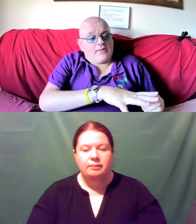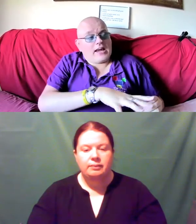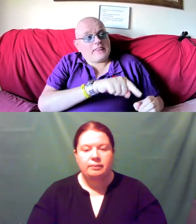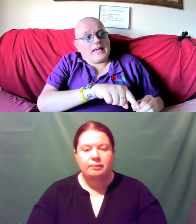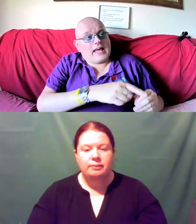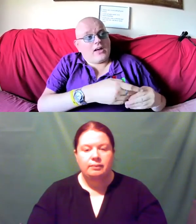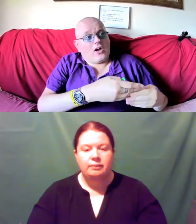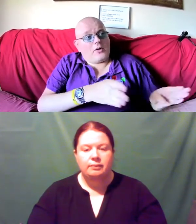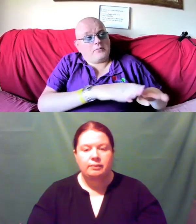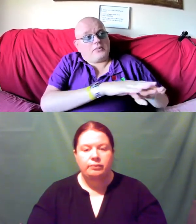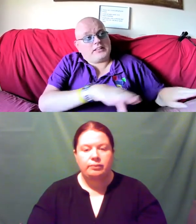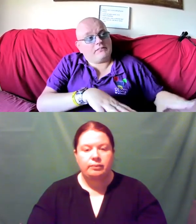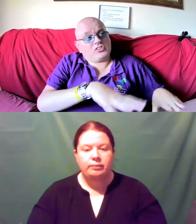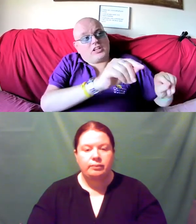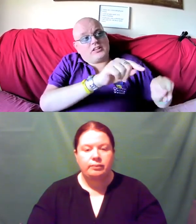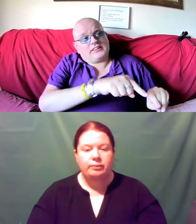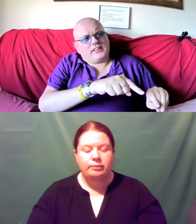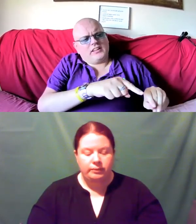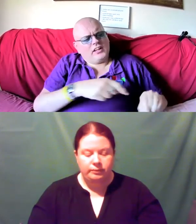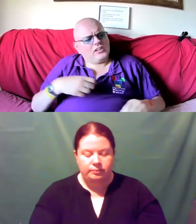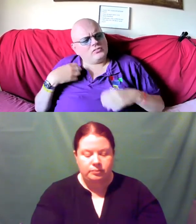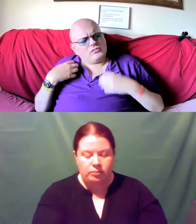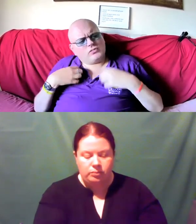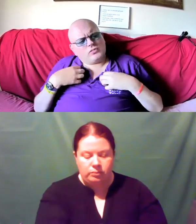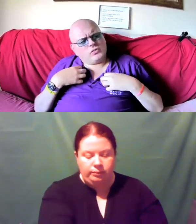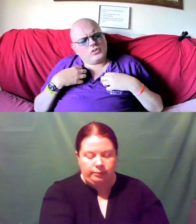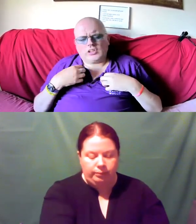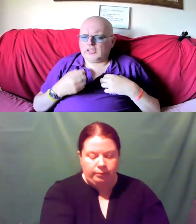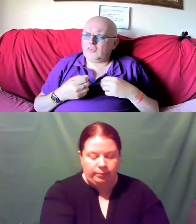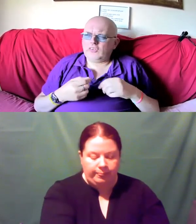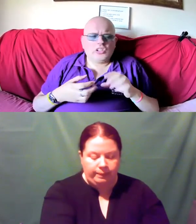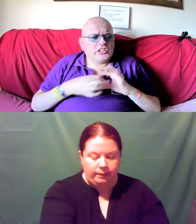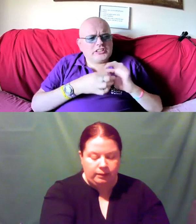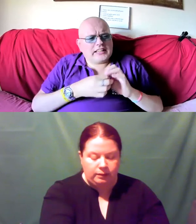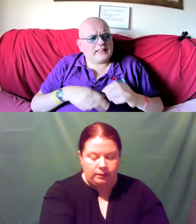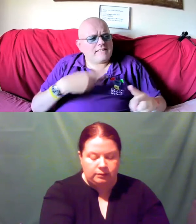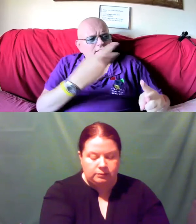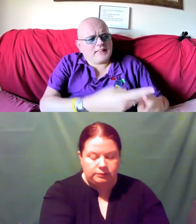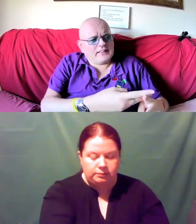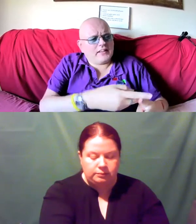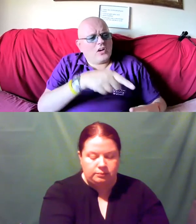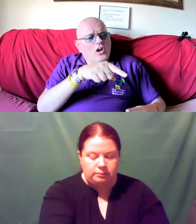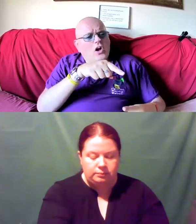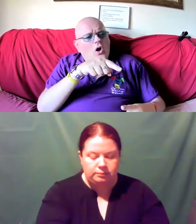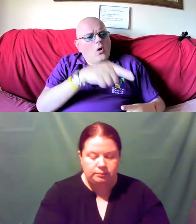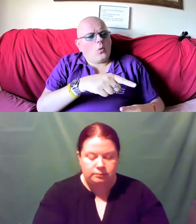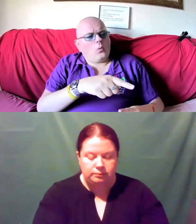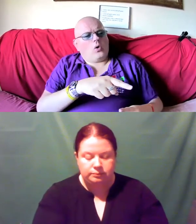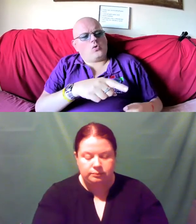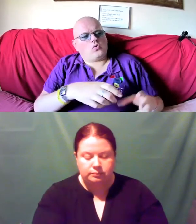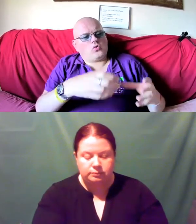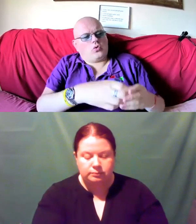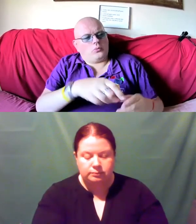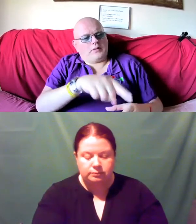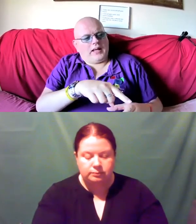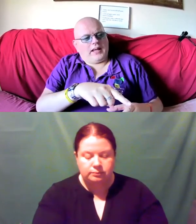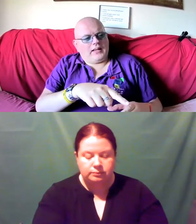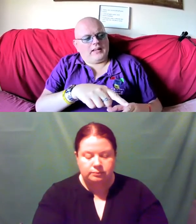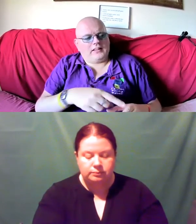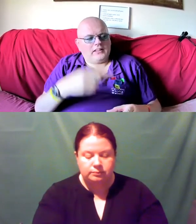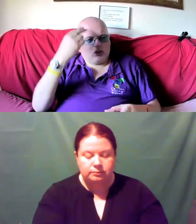getting curious about what was going on there, so we went to some things together. One of them was a group called Changing Attitude, which was an